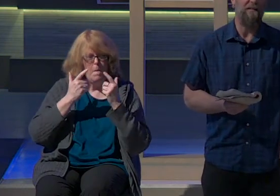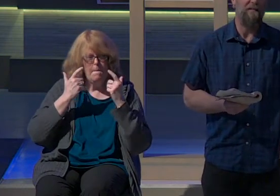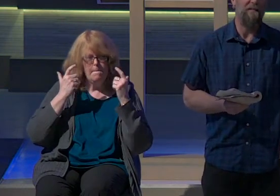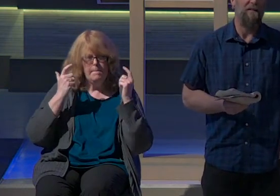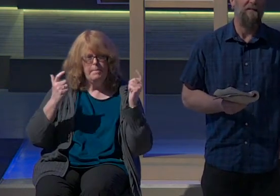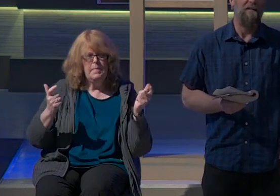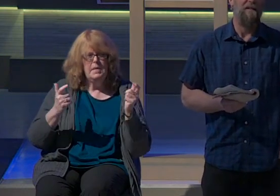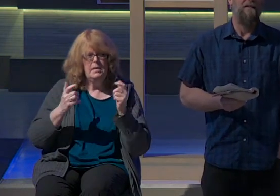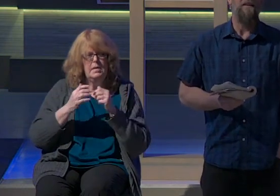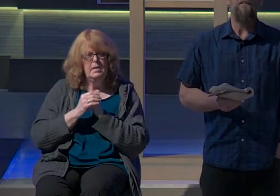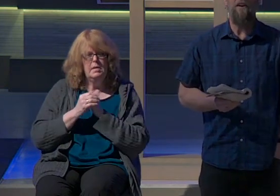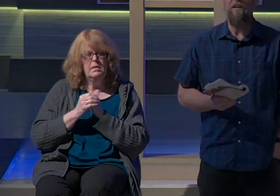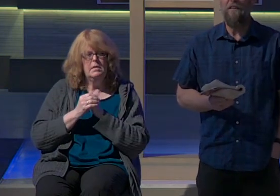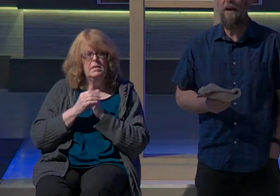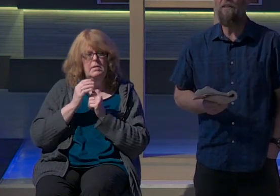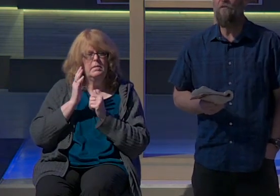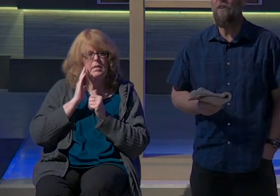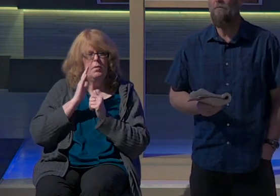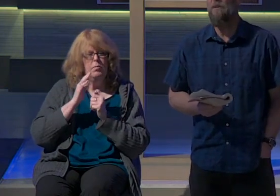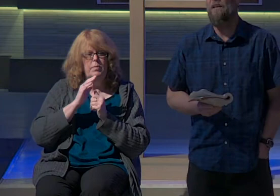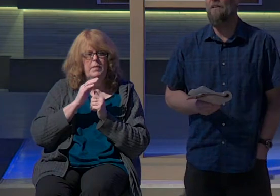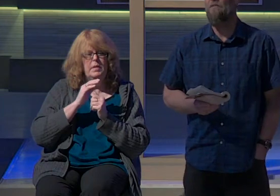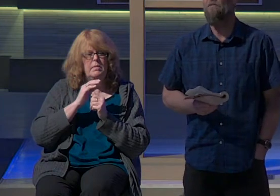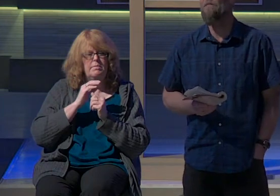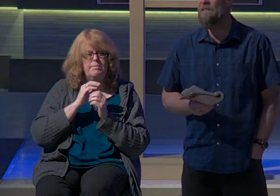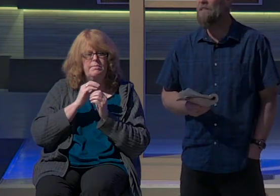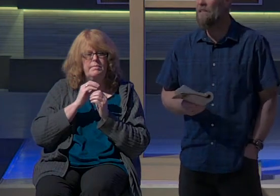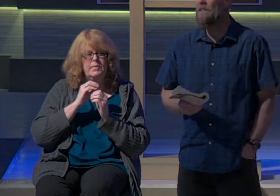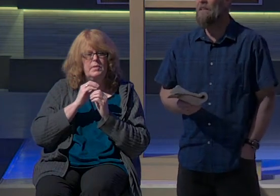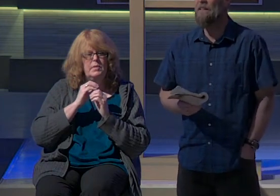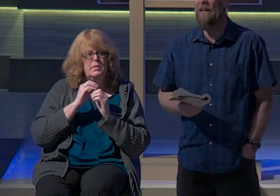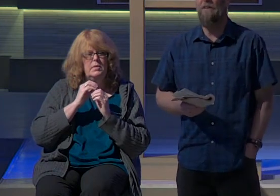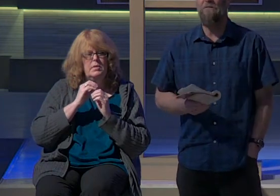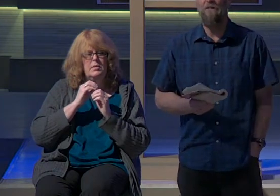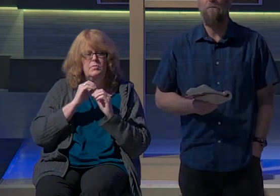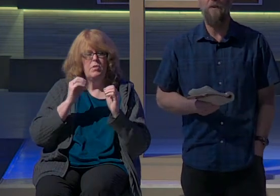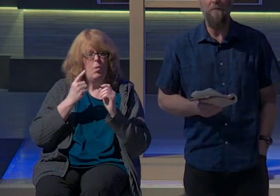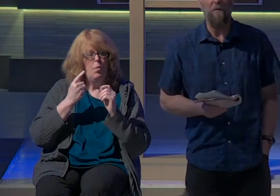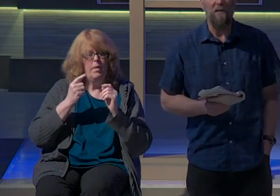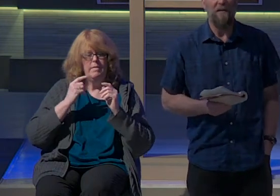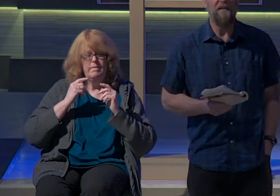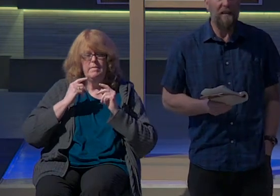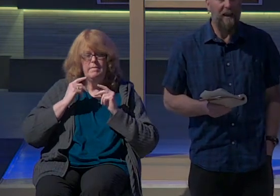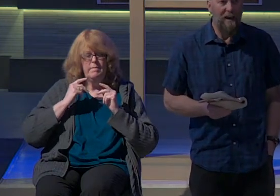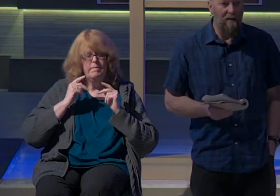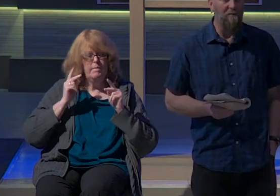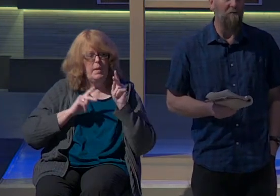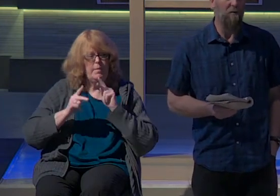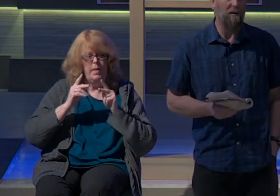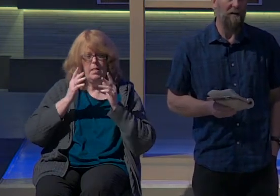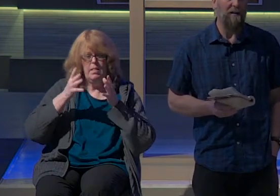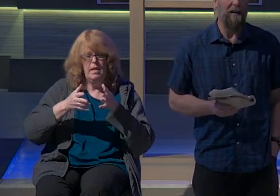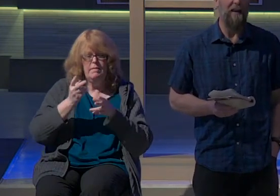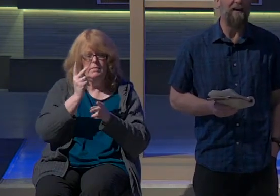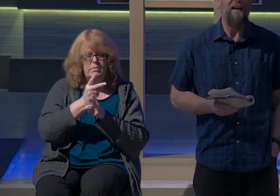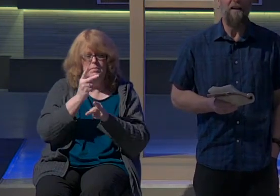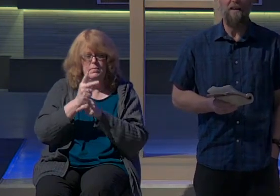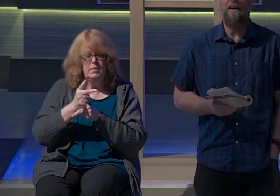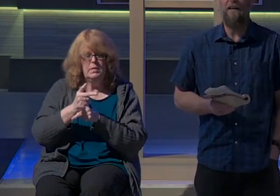widespread that there are not going to be physically left people to care for